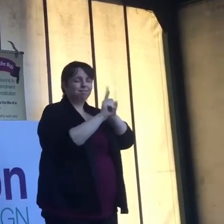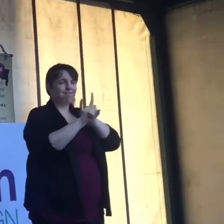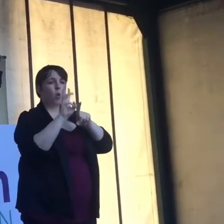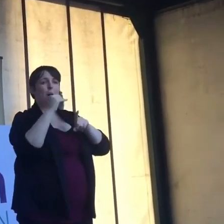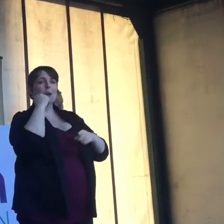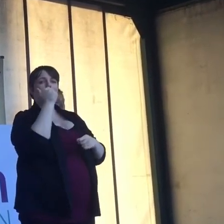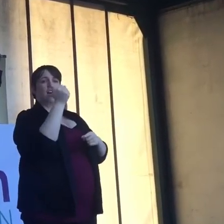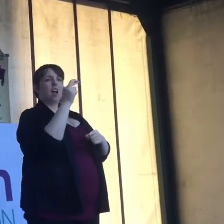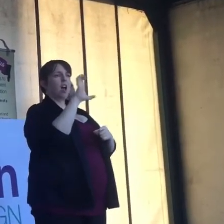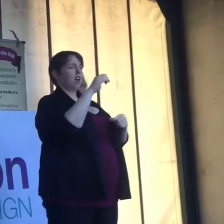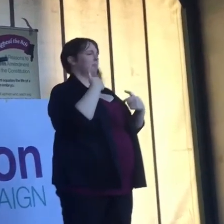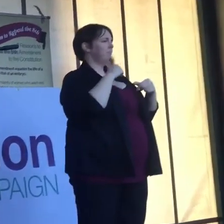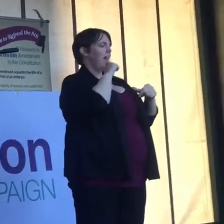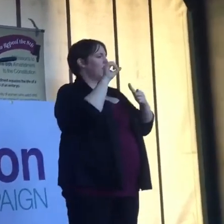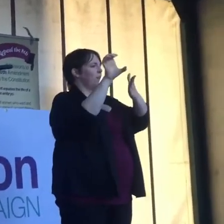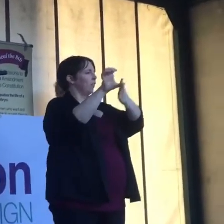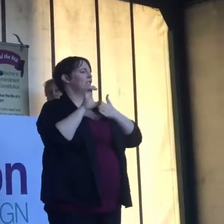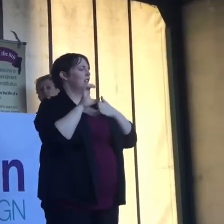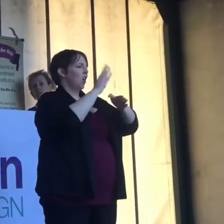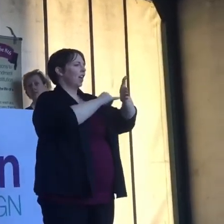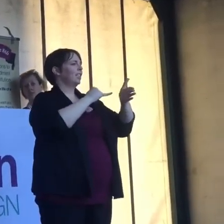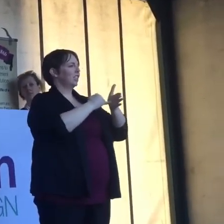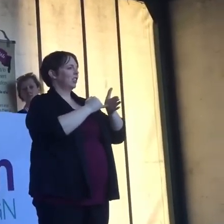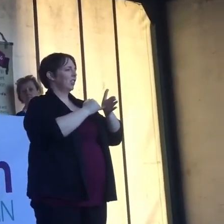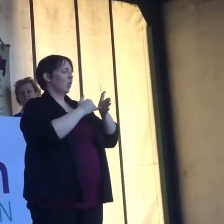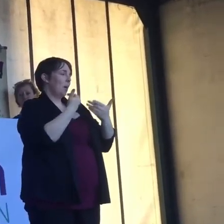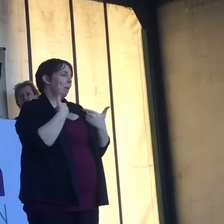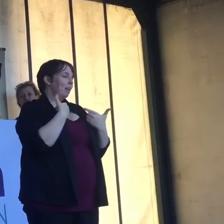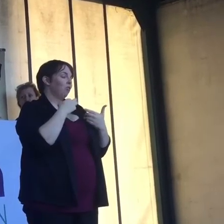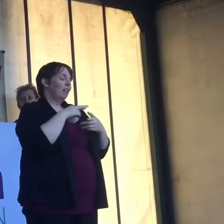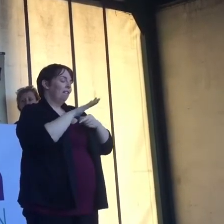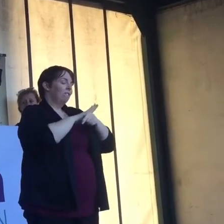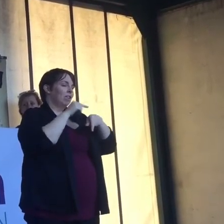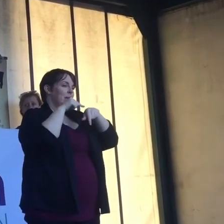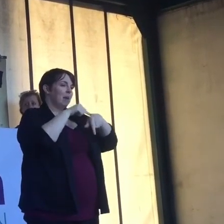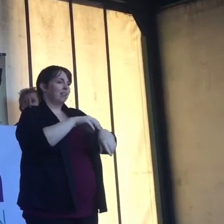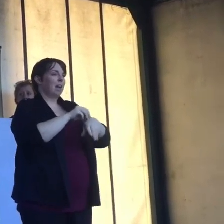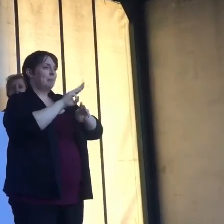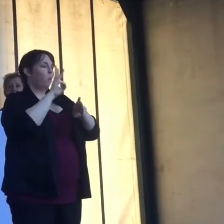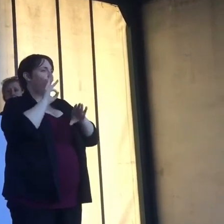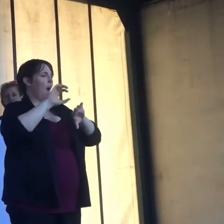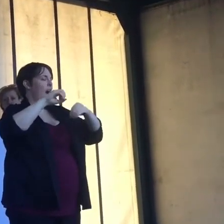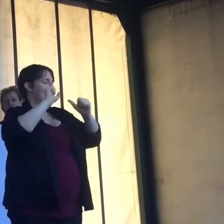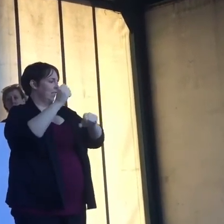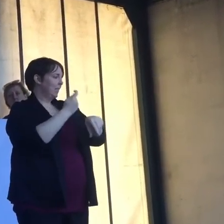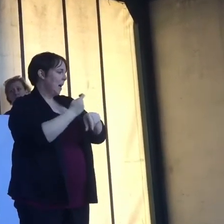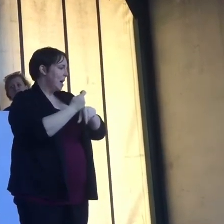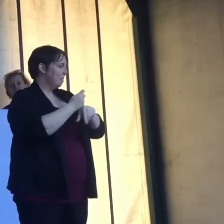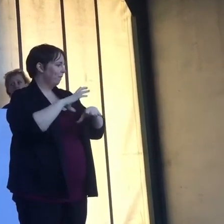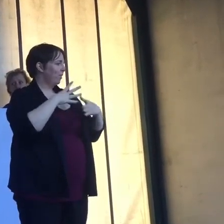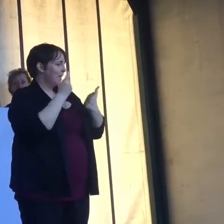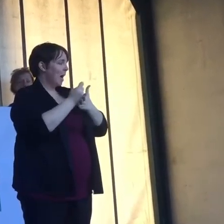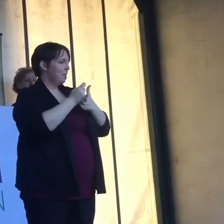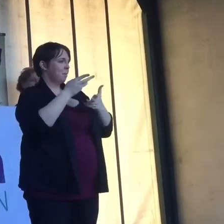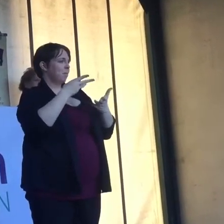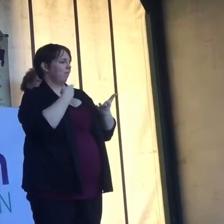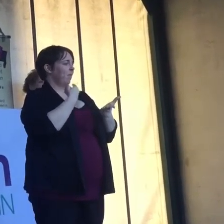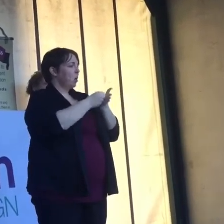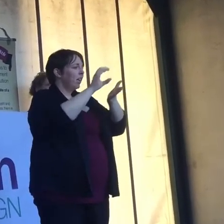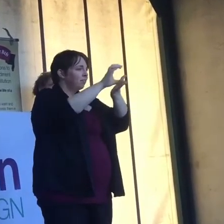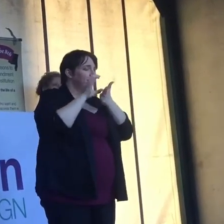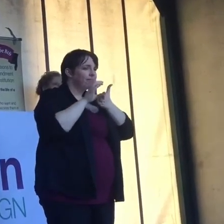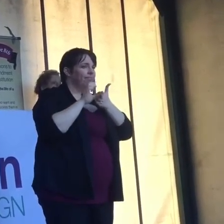ARC is a non-funded organisation and we rely on hours that people give us, we rely on donations, we rely on